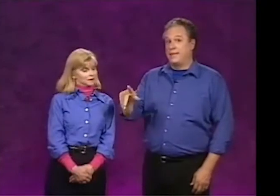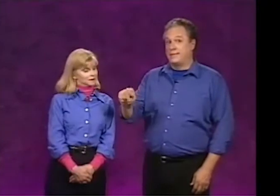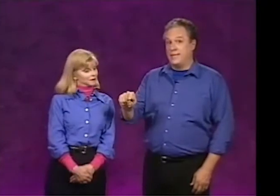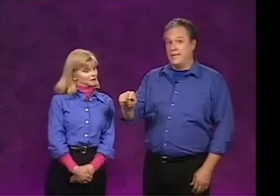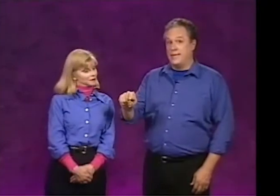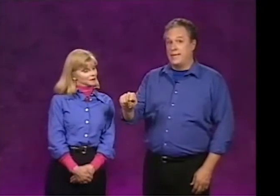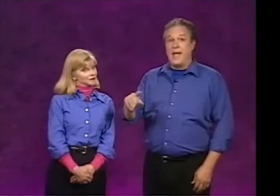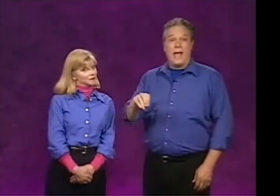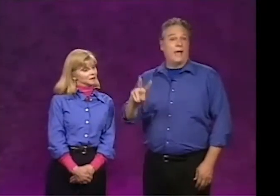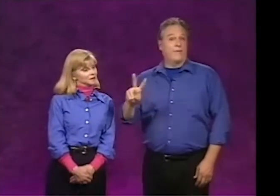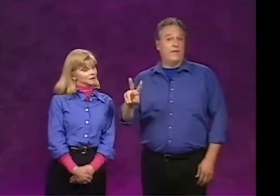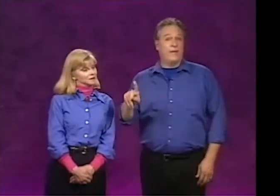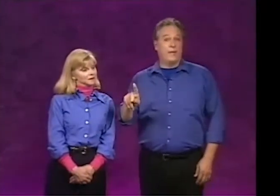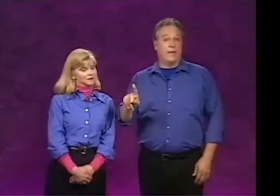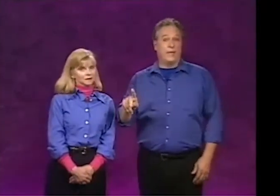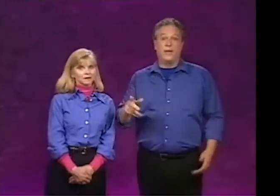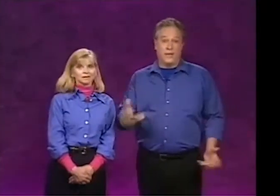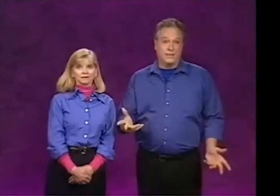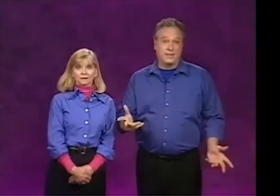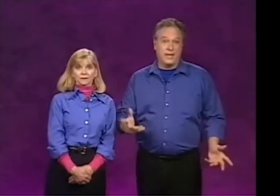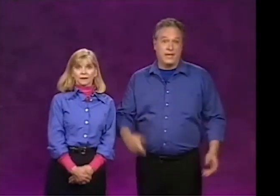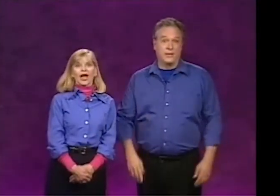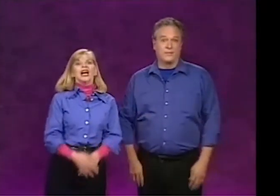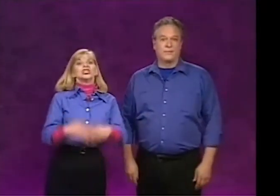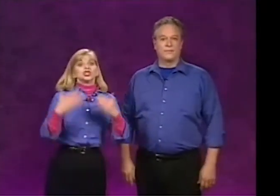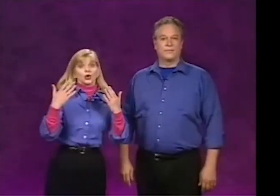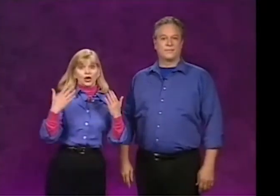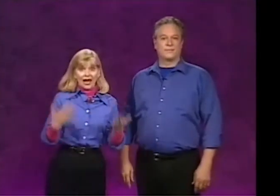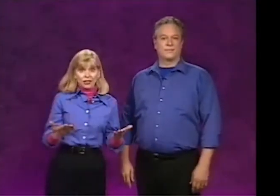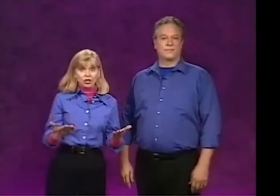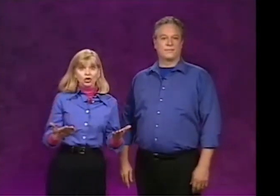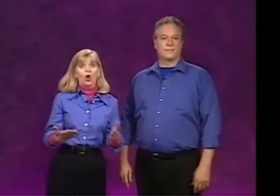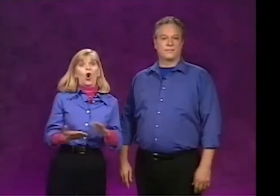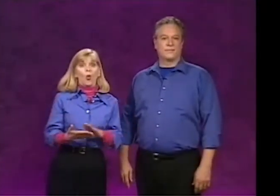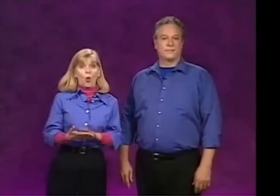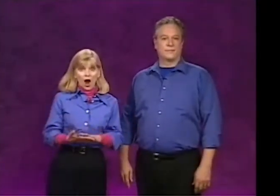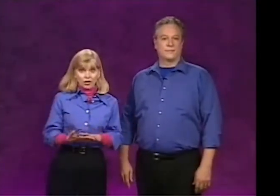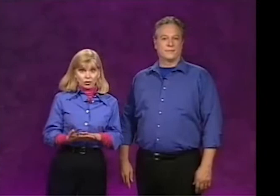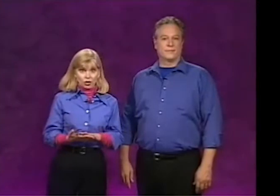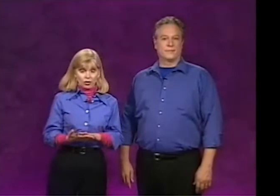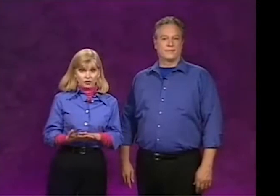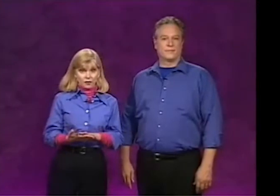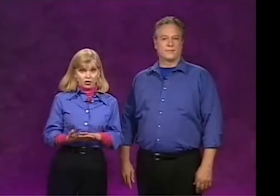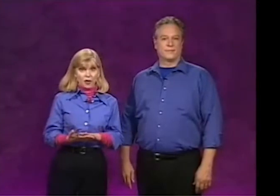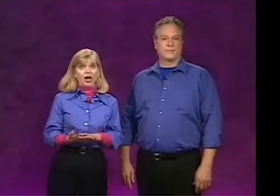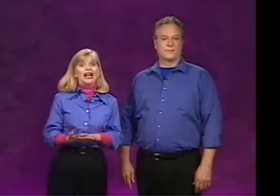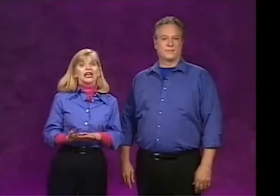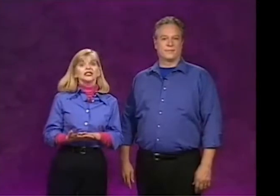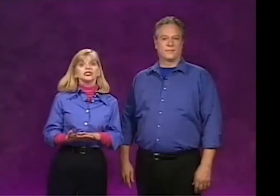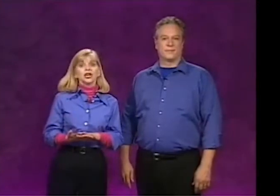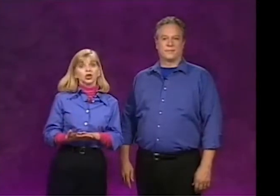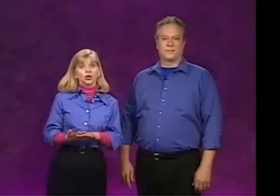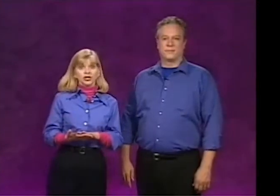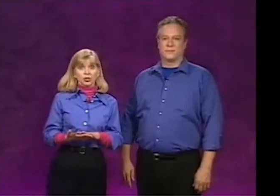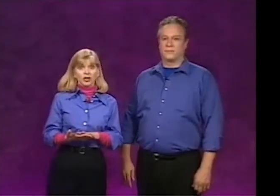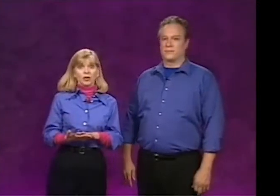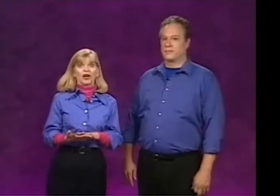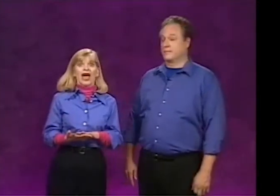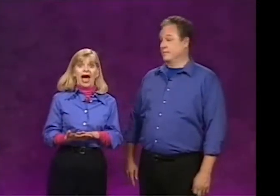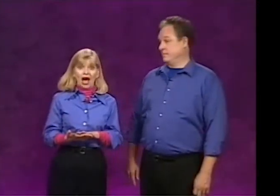APT and VP instead? So now that you know why you're learning to fingerspell, let's tell you a little bit about how